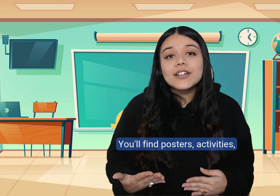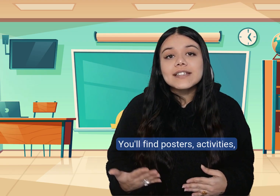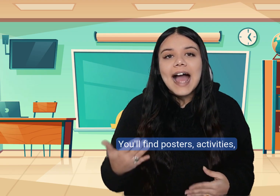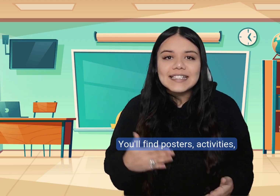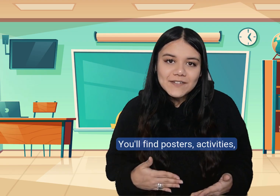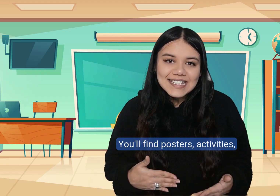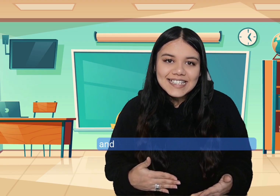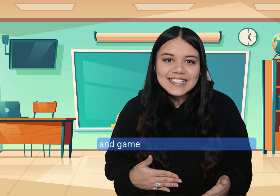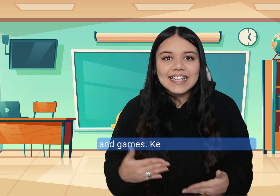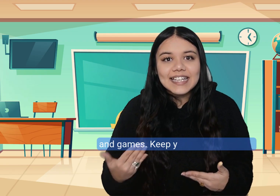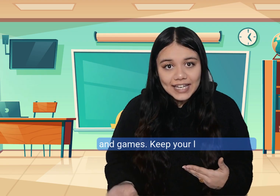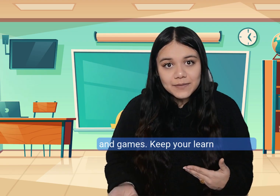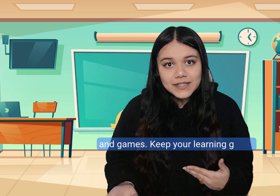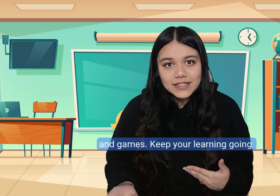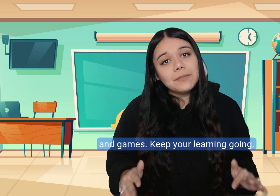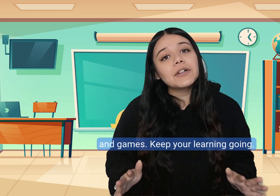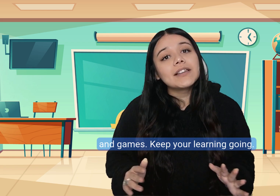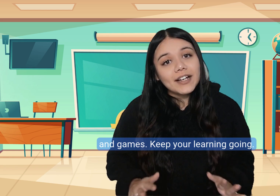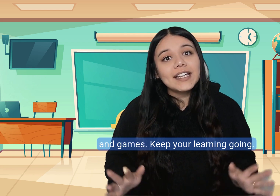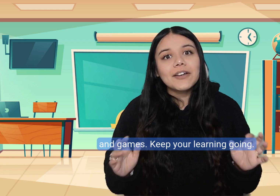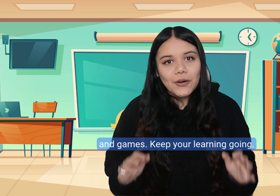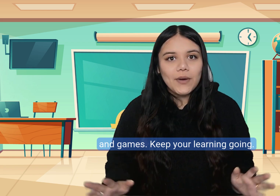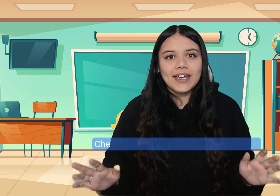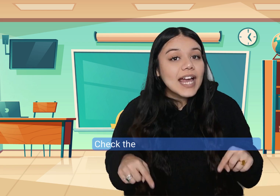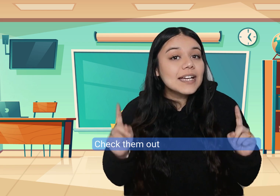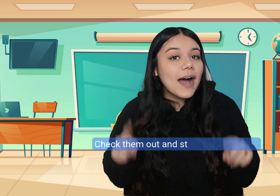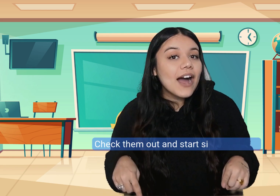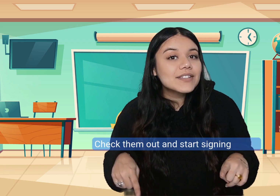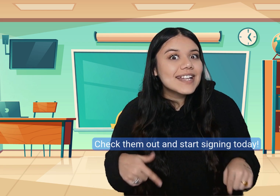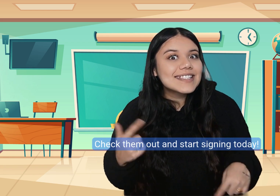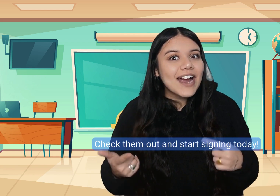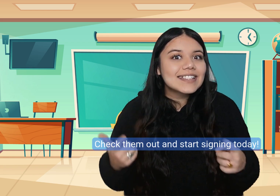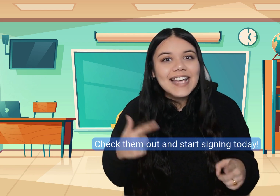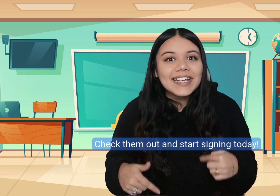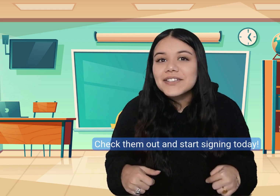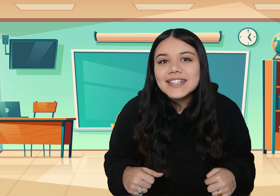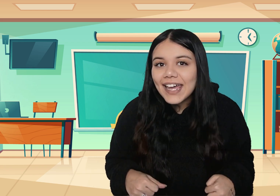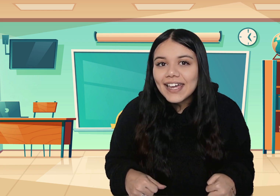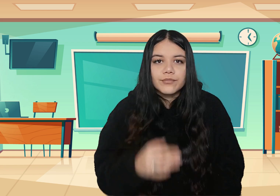posters, activities, and games. Keep your learning going. Check them out and start signing today.